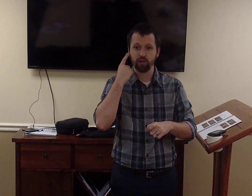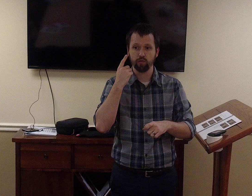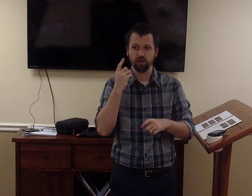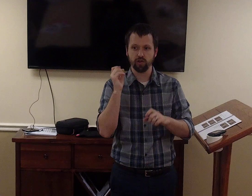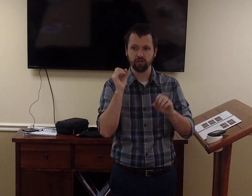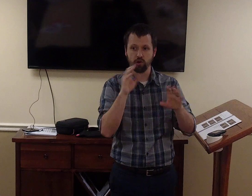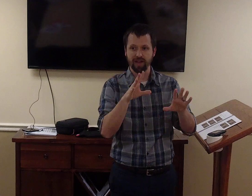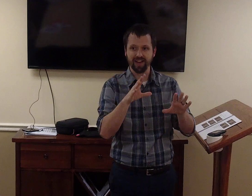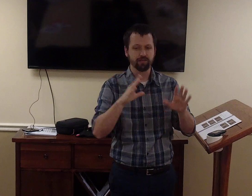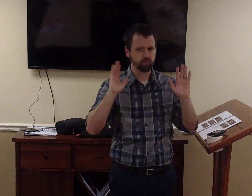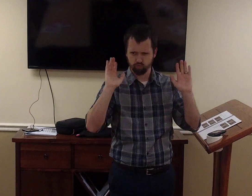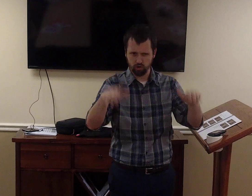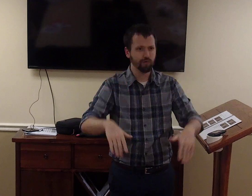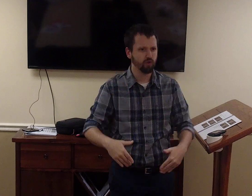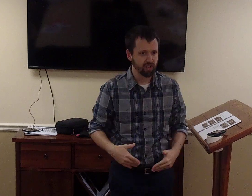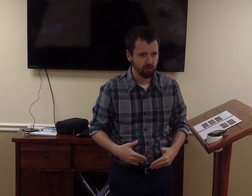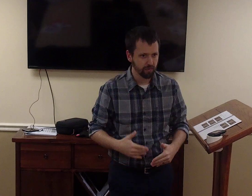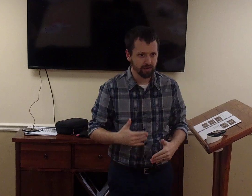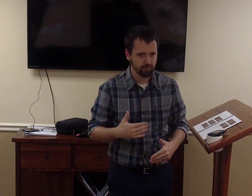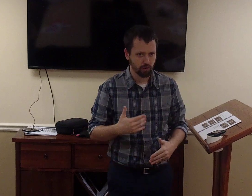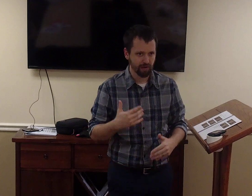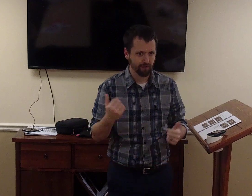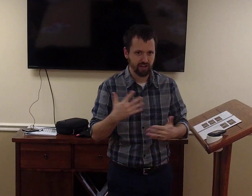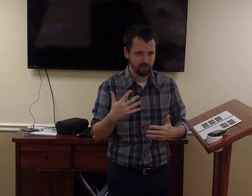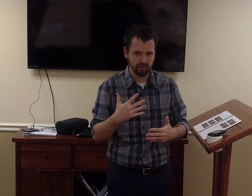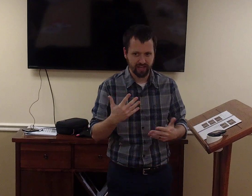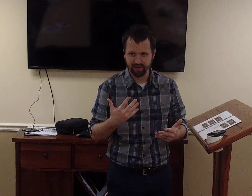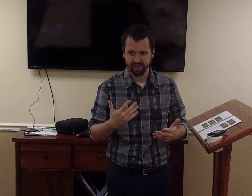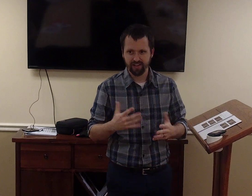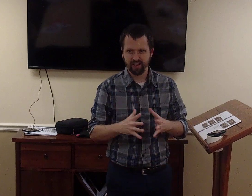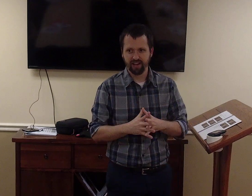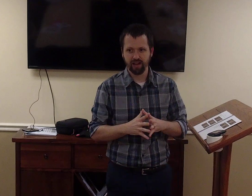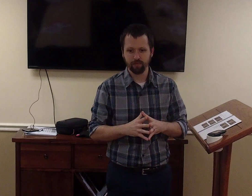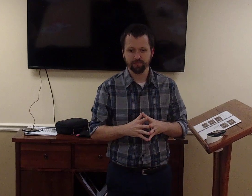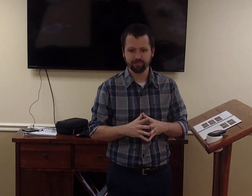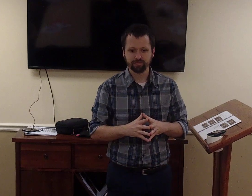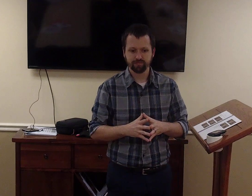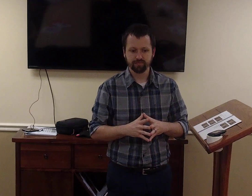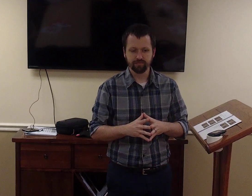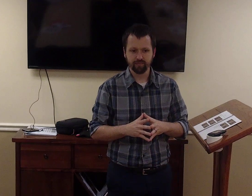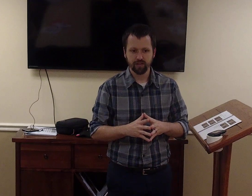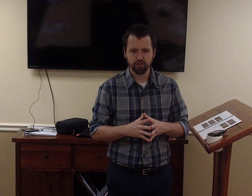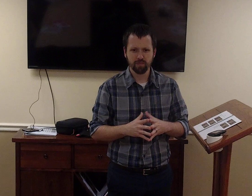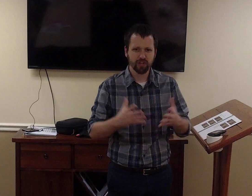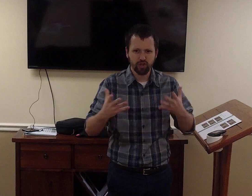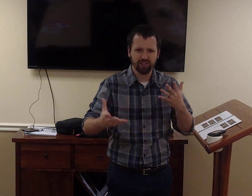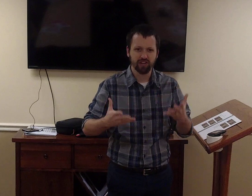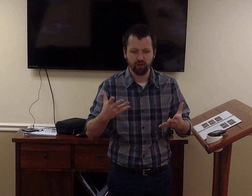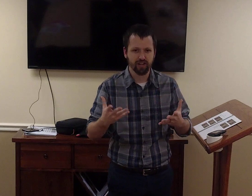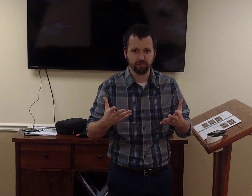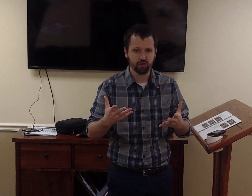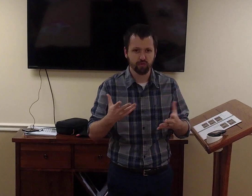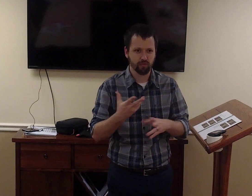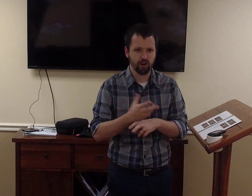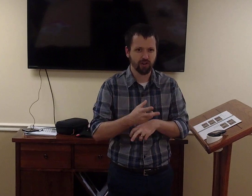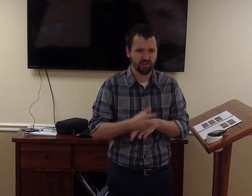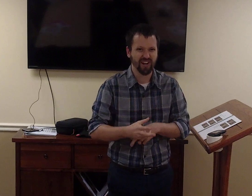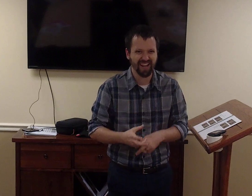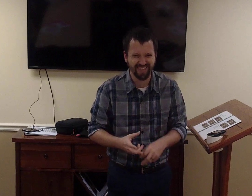one you could throw back, go for it. Don't be afraid to do that. Just make sure it's, you know, not too harsh or